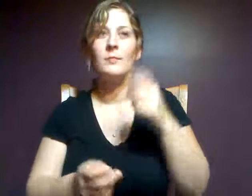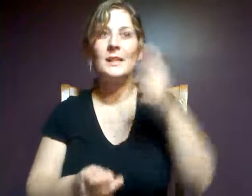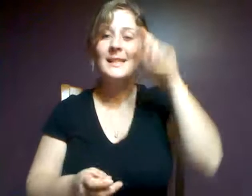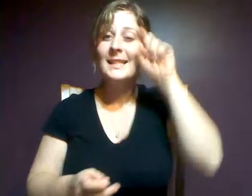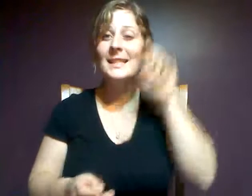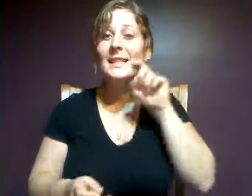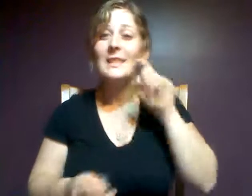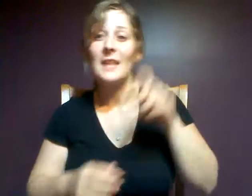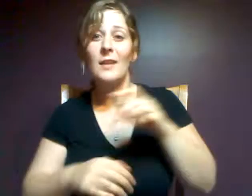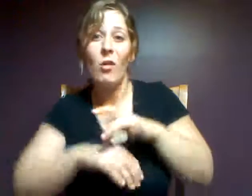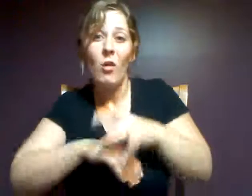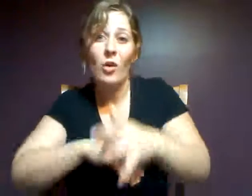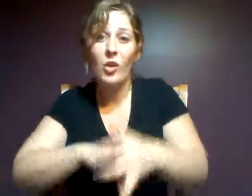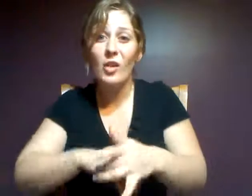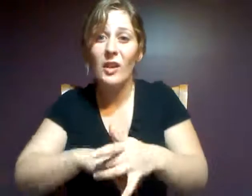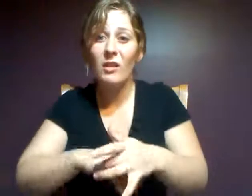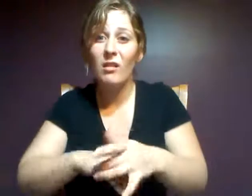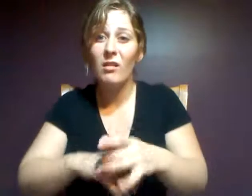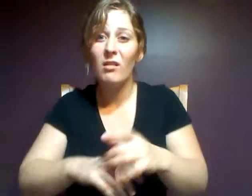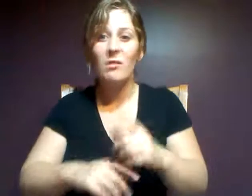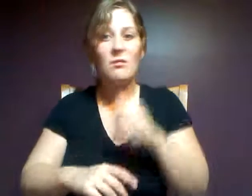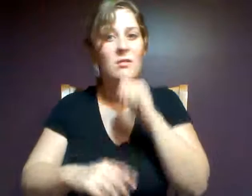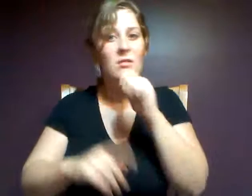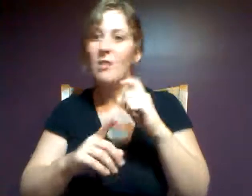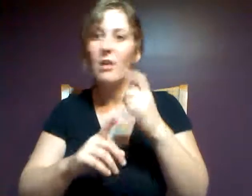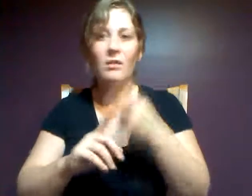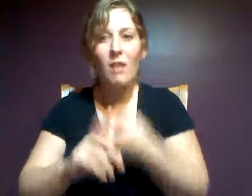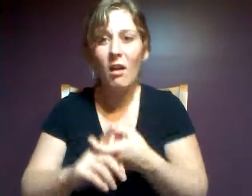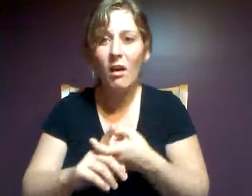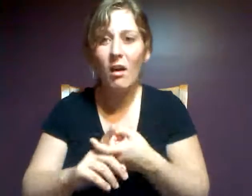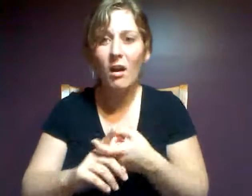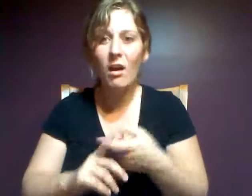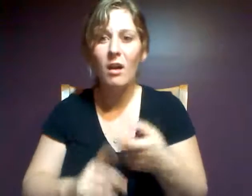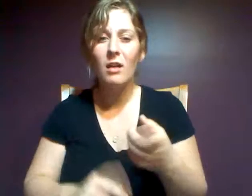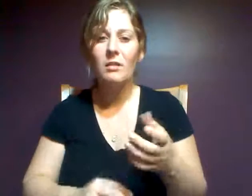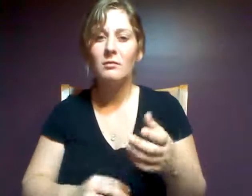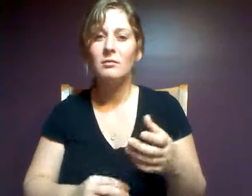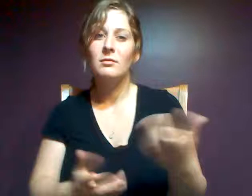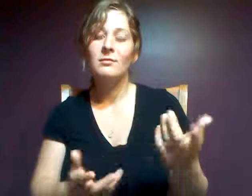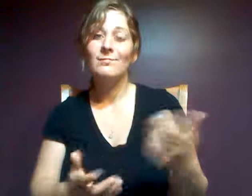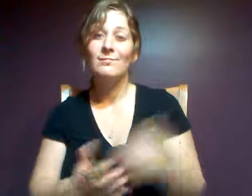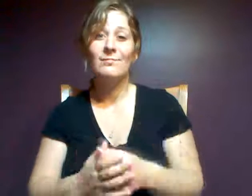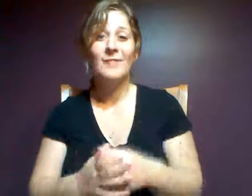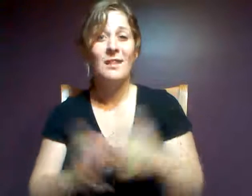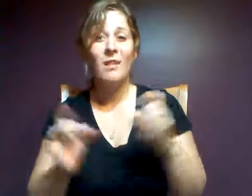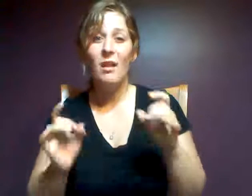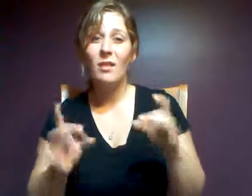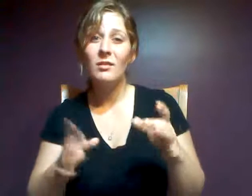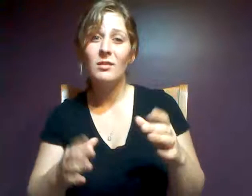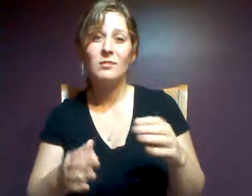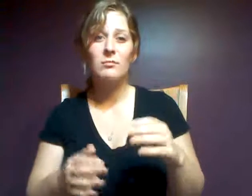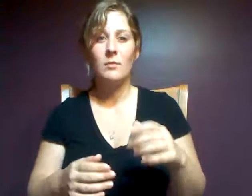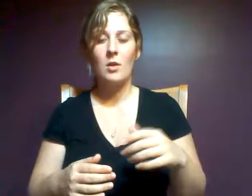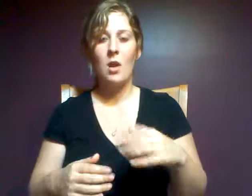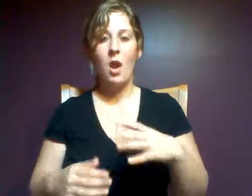is putting pressure on our healthcare systems and costing our governments billions of dollars every year. And we don't